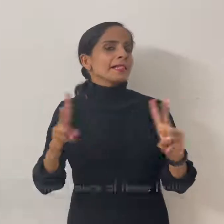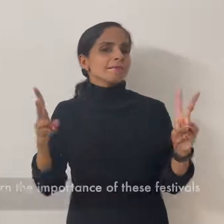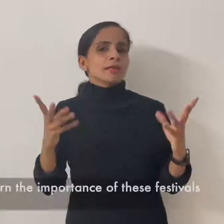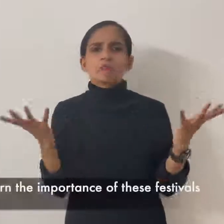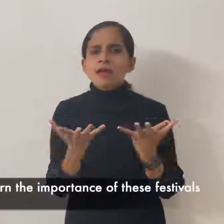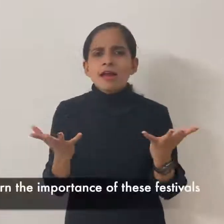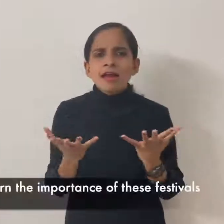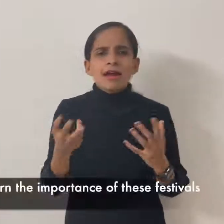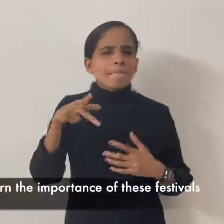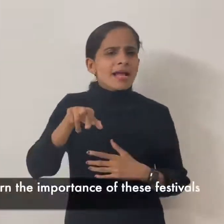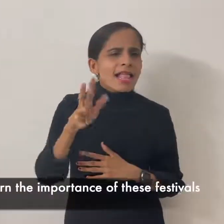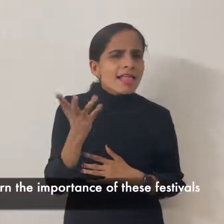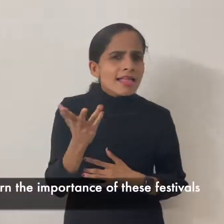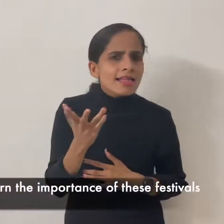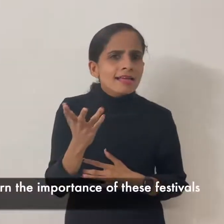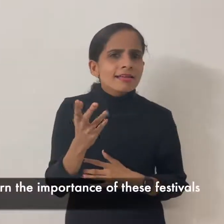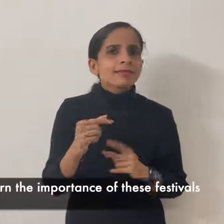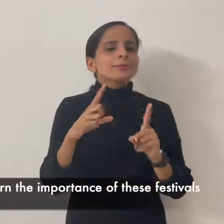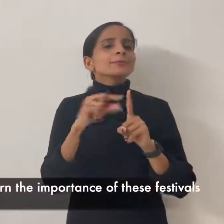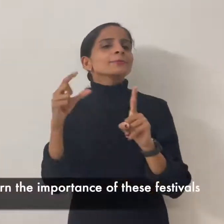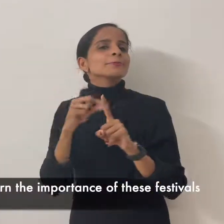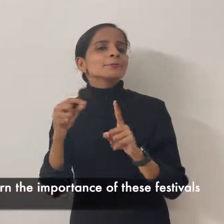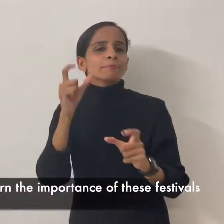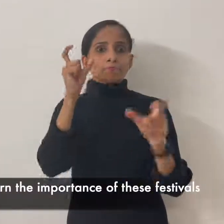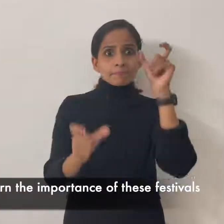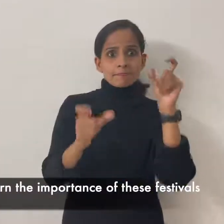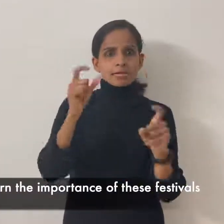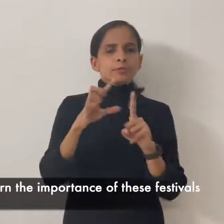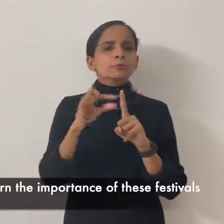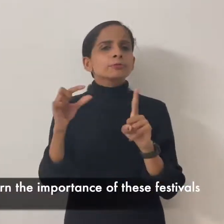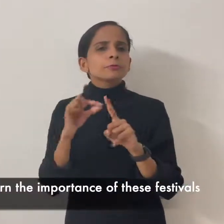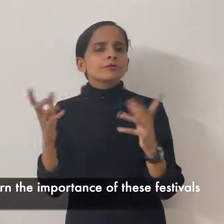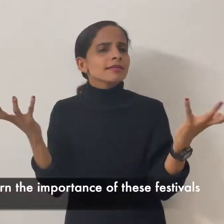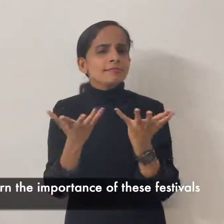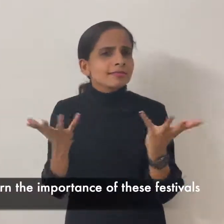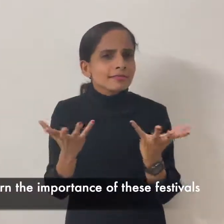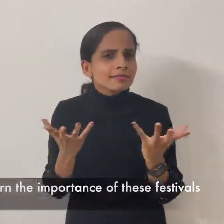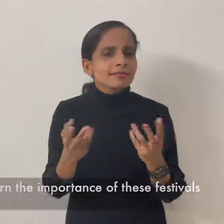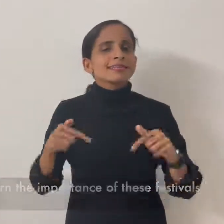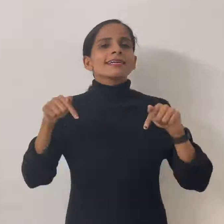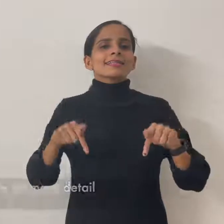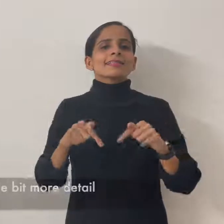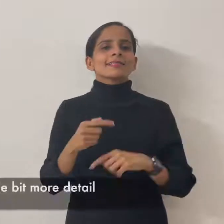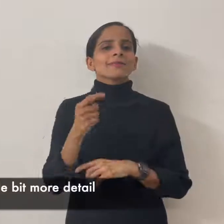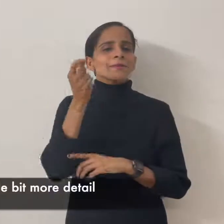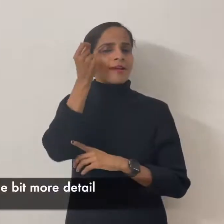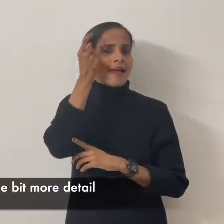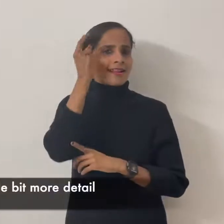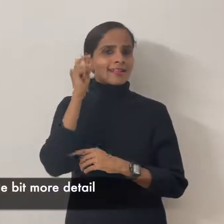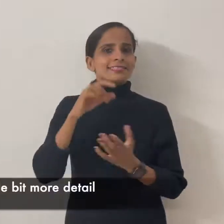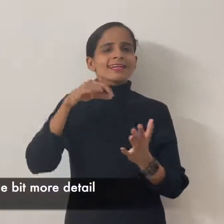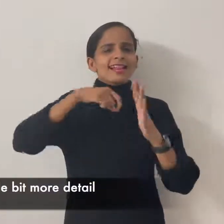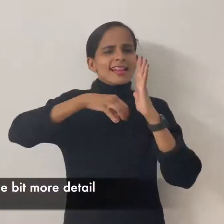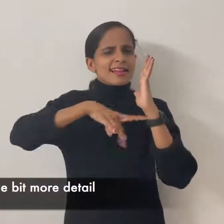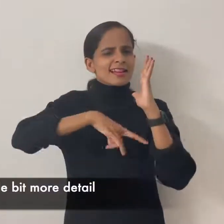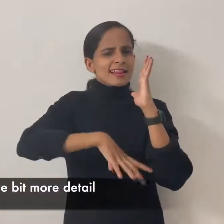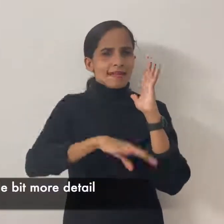And we will also learn the importance of these festivals in this lesson in a little bit